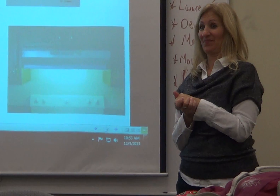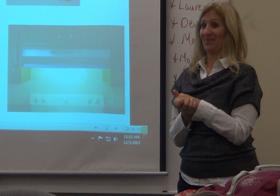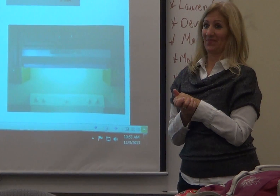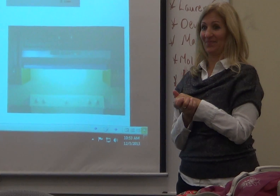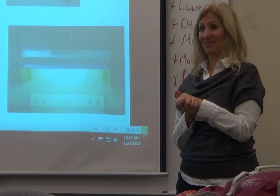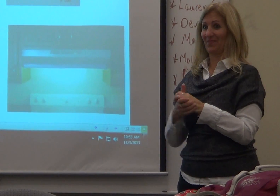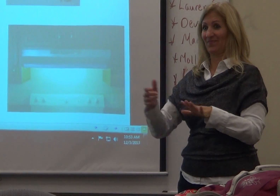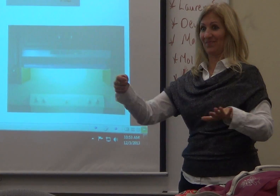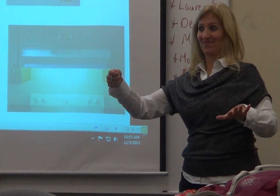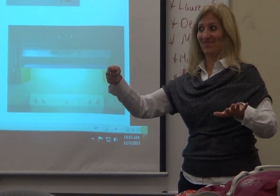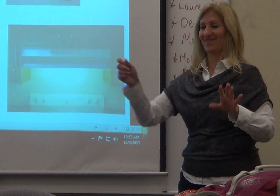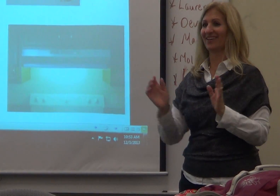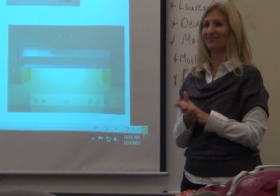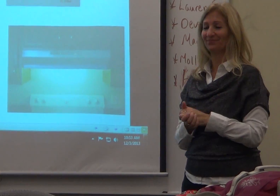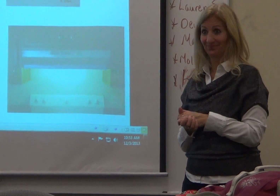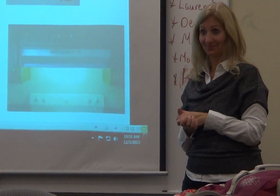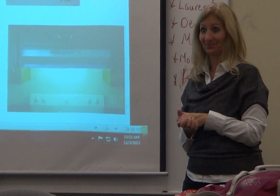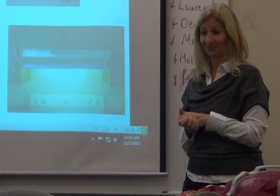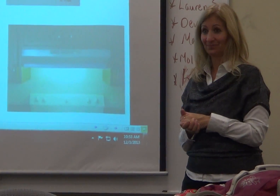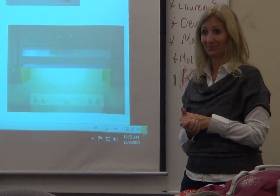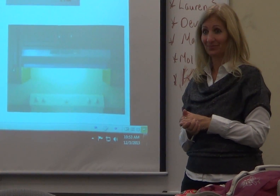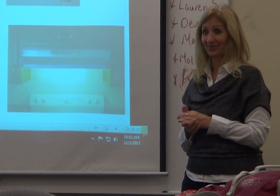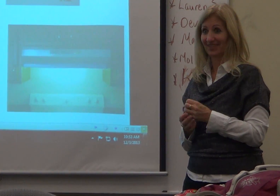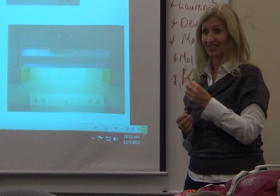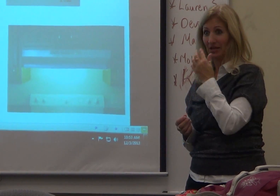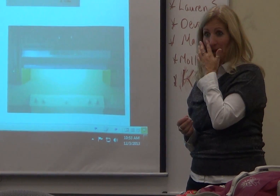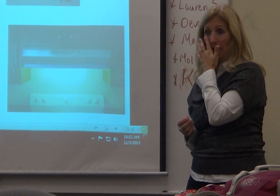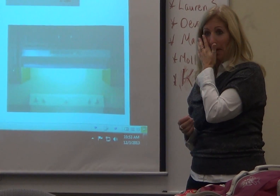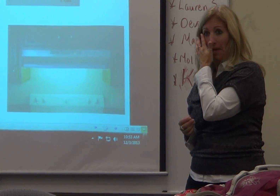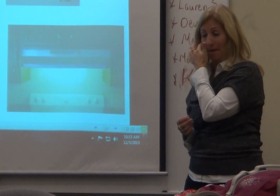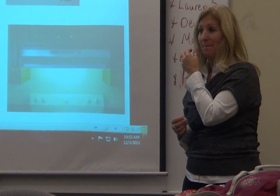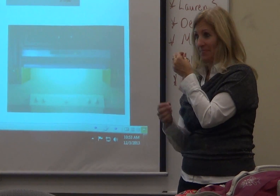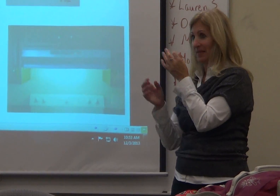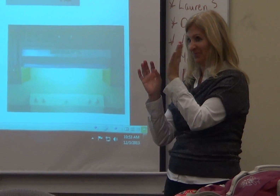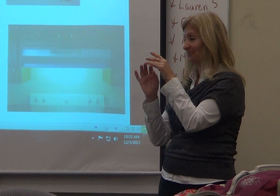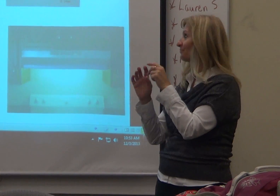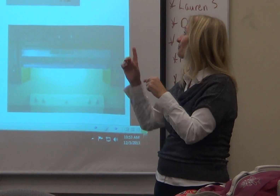to turn off your garbage disposal so you do not burn out the motor.